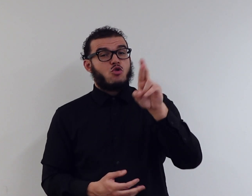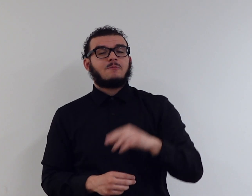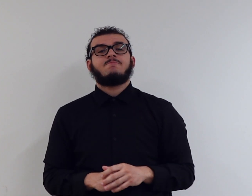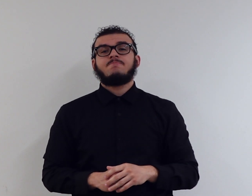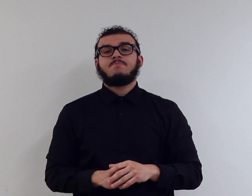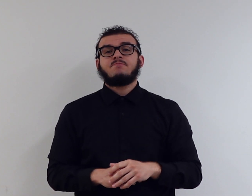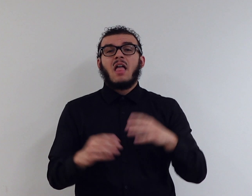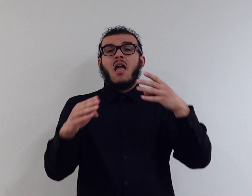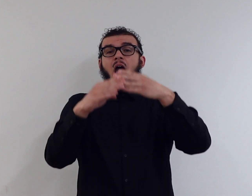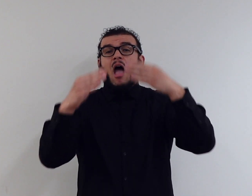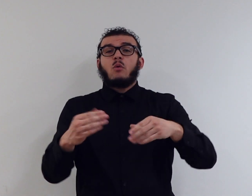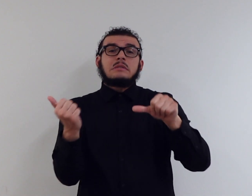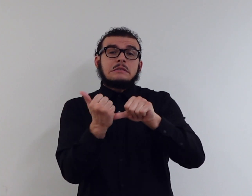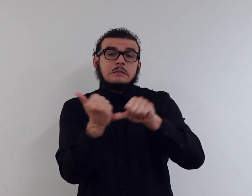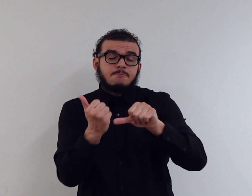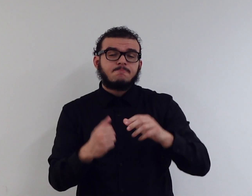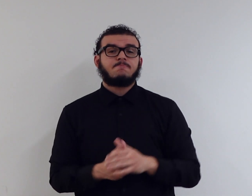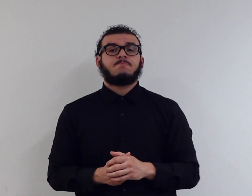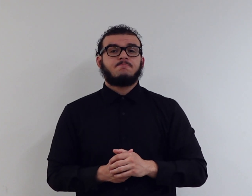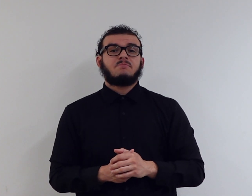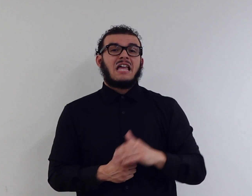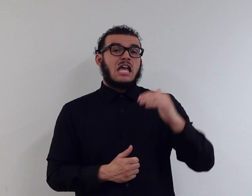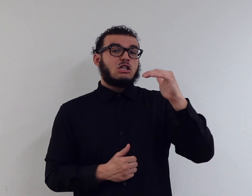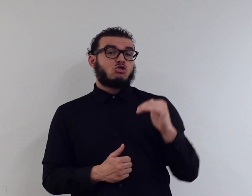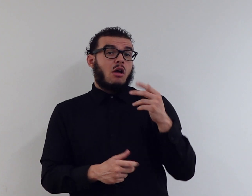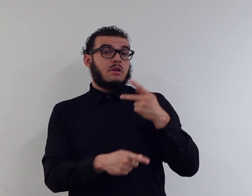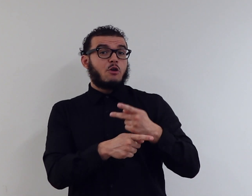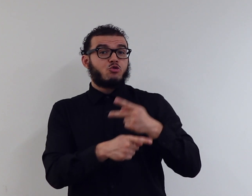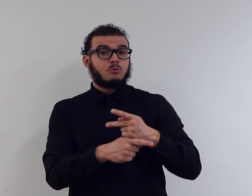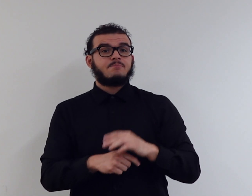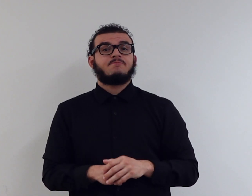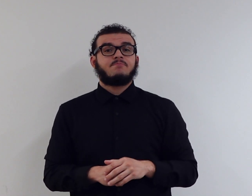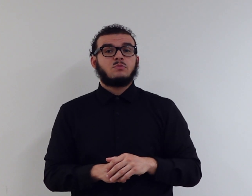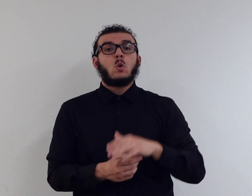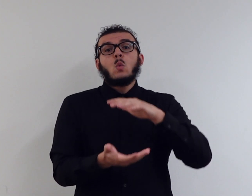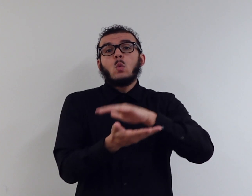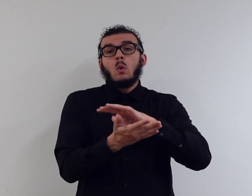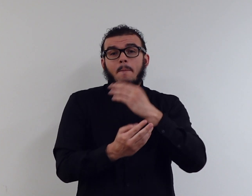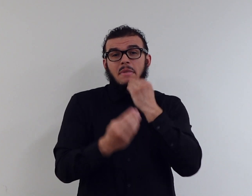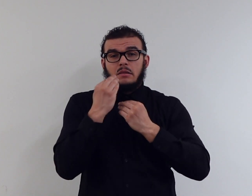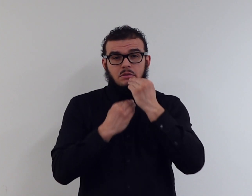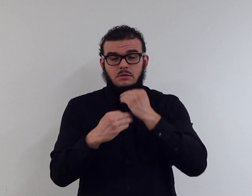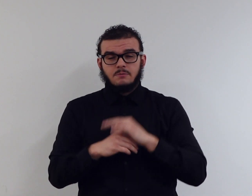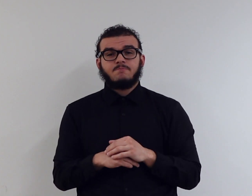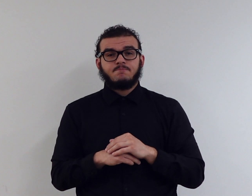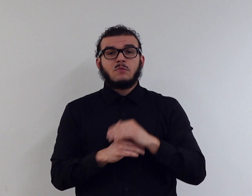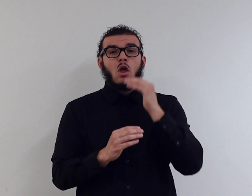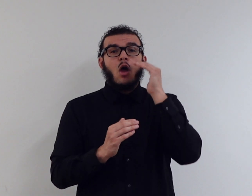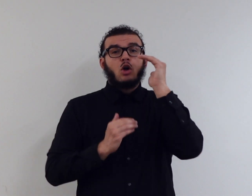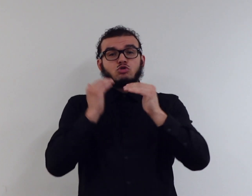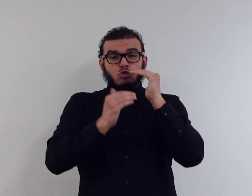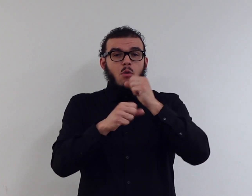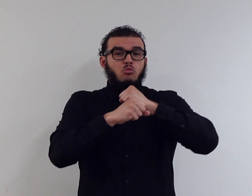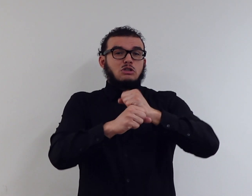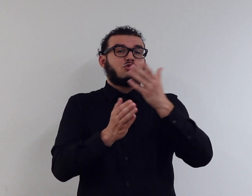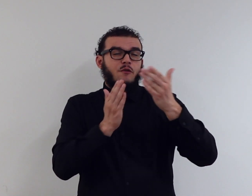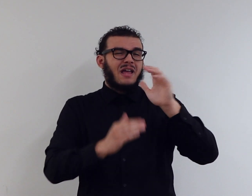housing assistance, child care, school meals, adult protective services,